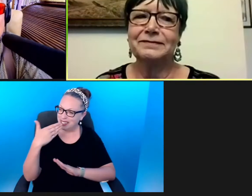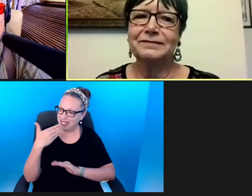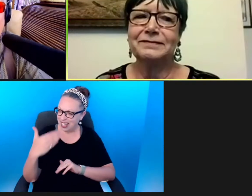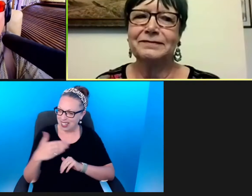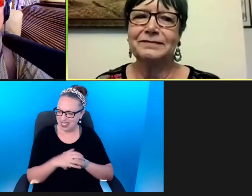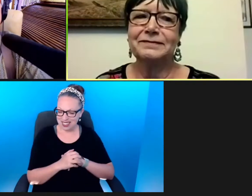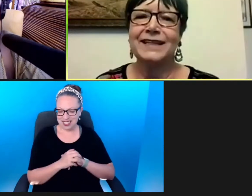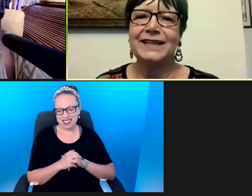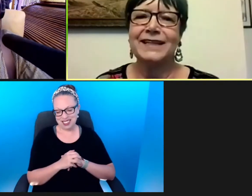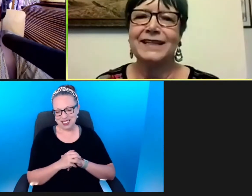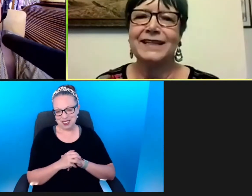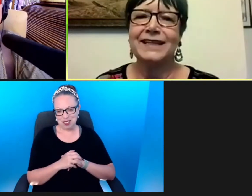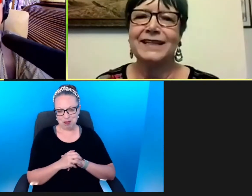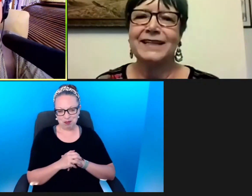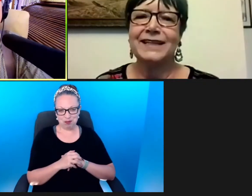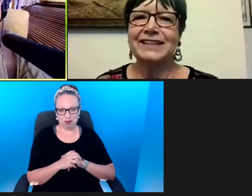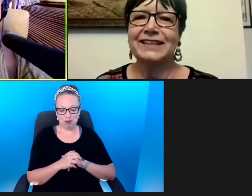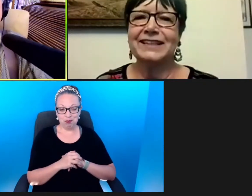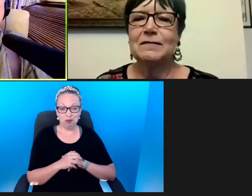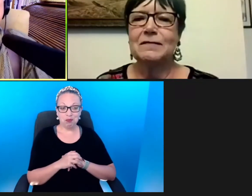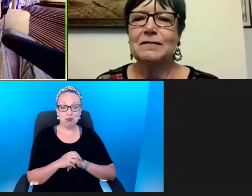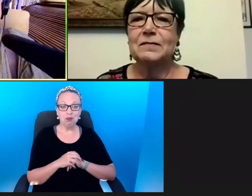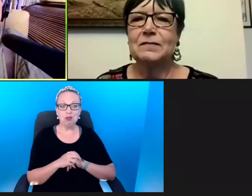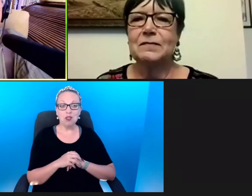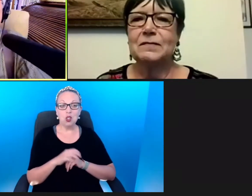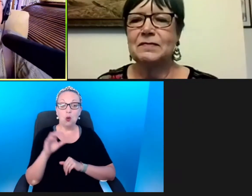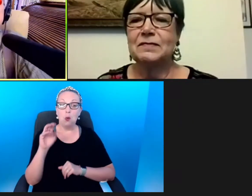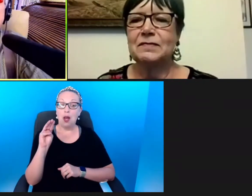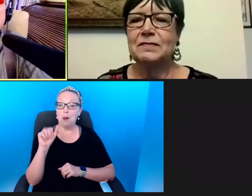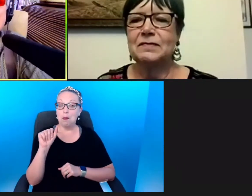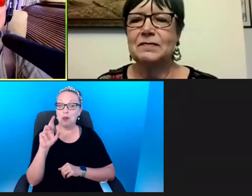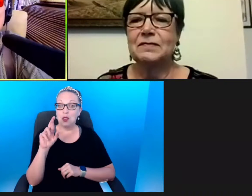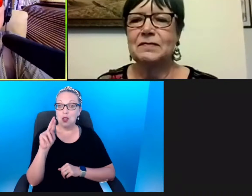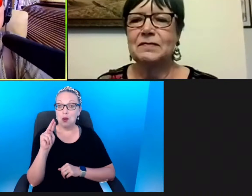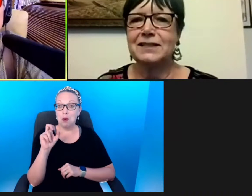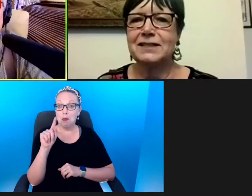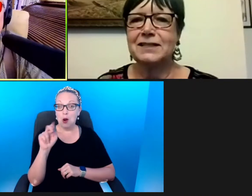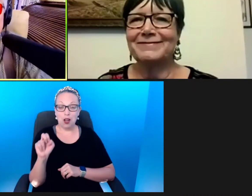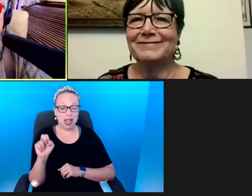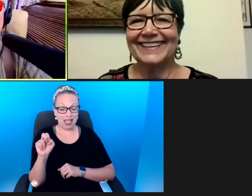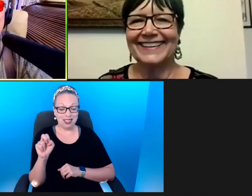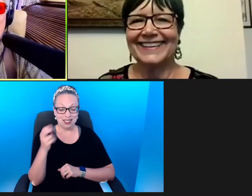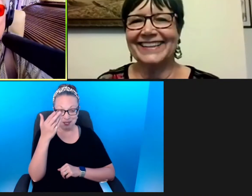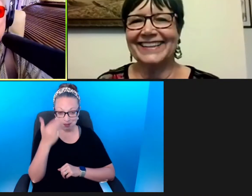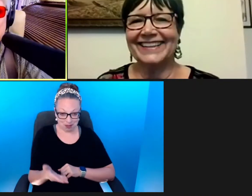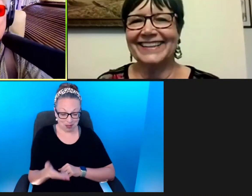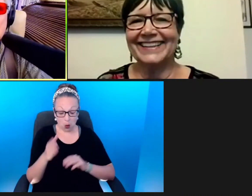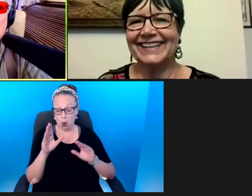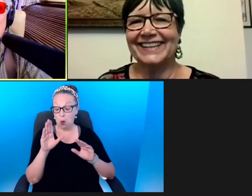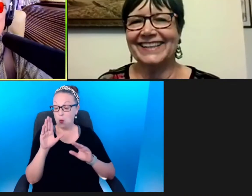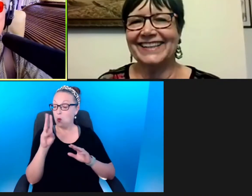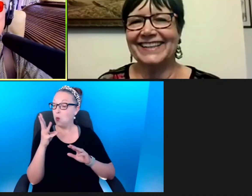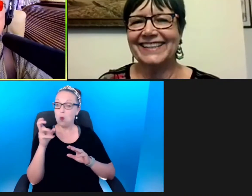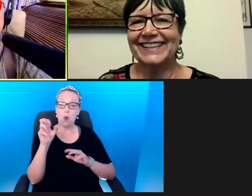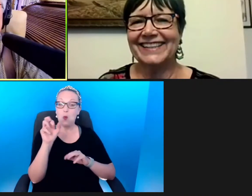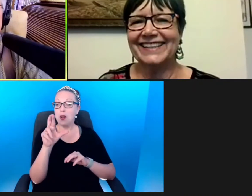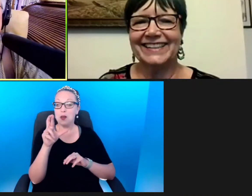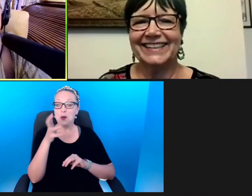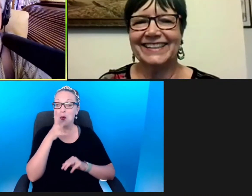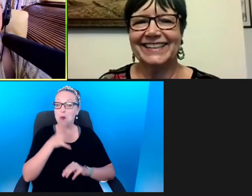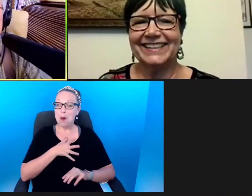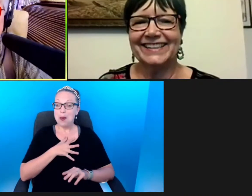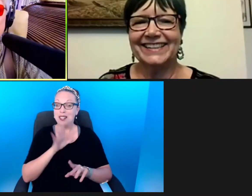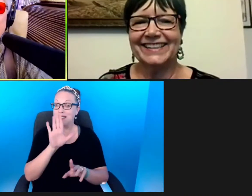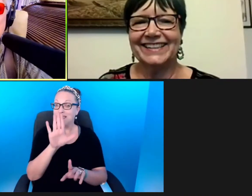that. Well, Marnette Hatchett, the Yes. Wonder Woman in her own